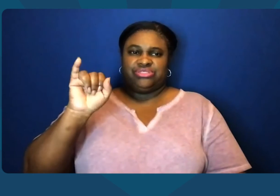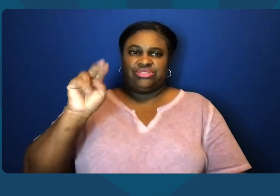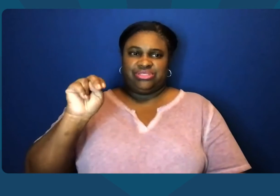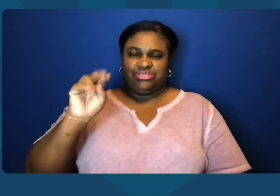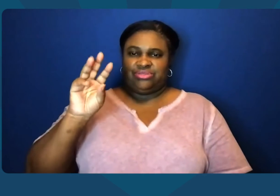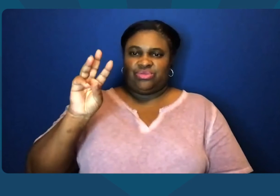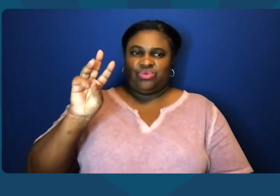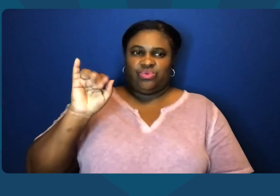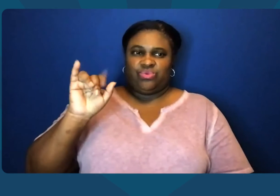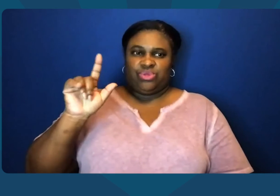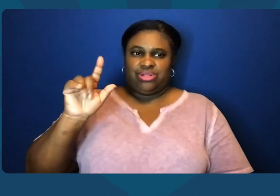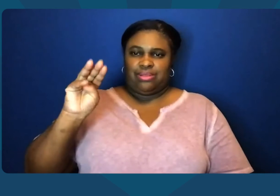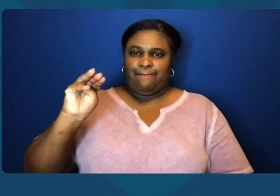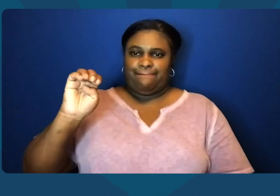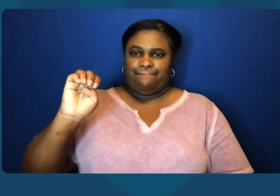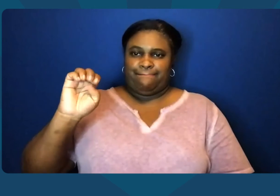Justin Wilmoth,